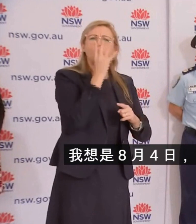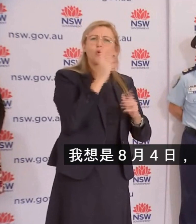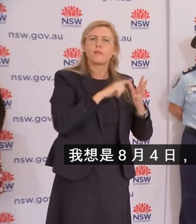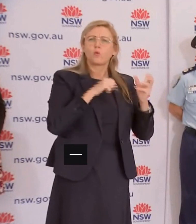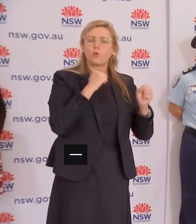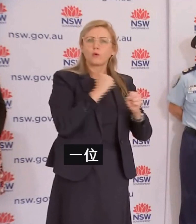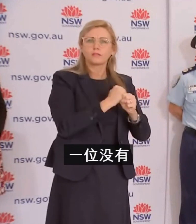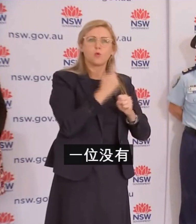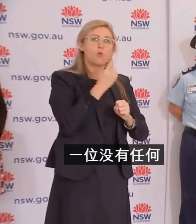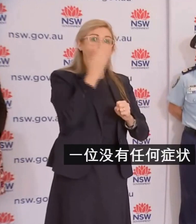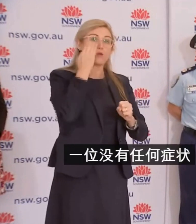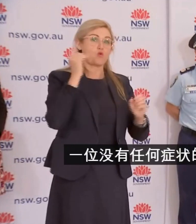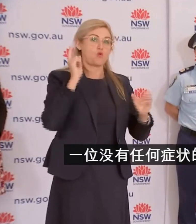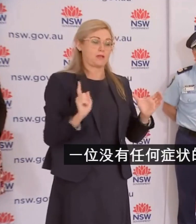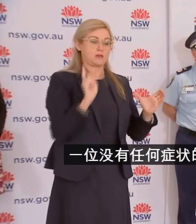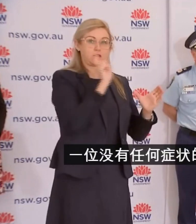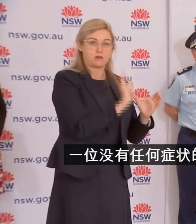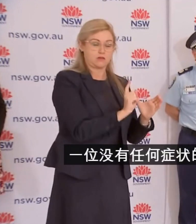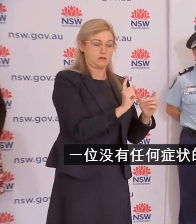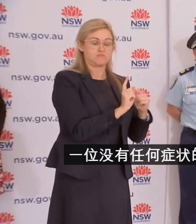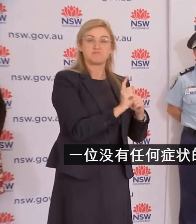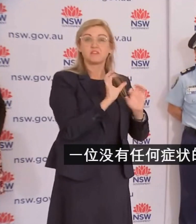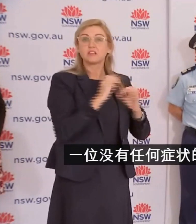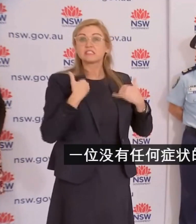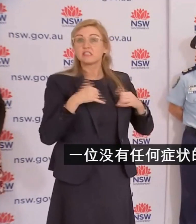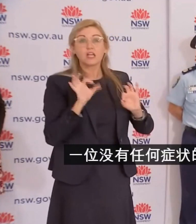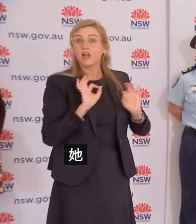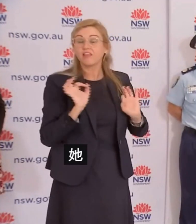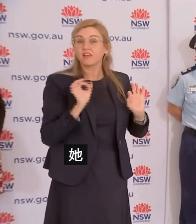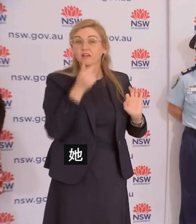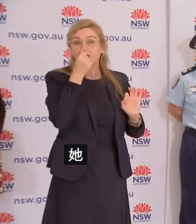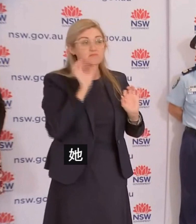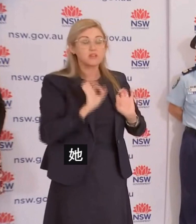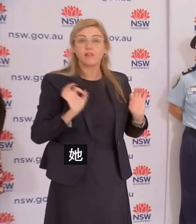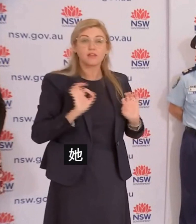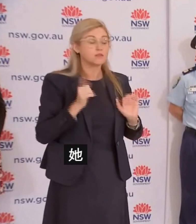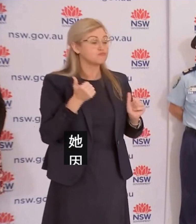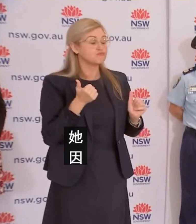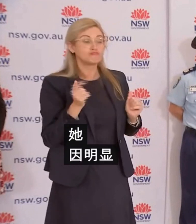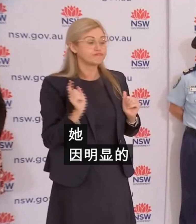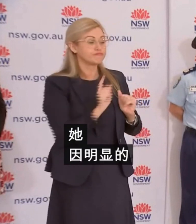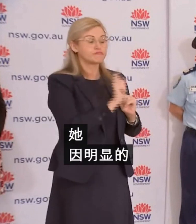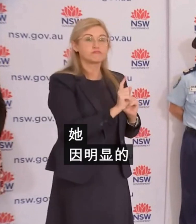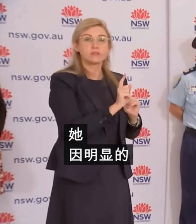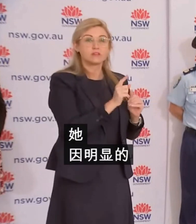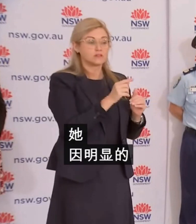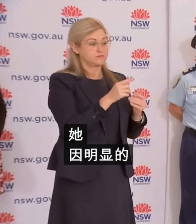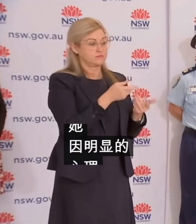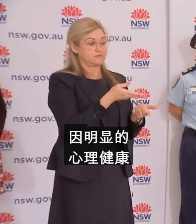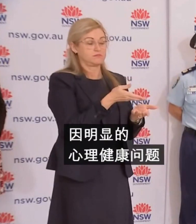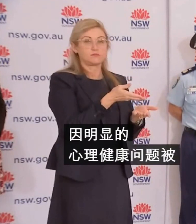lady came into the hospital who had no symptoms, and she was admitted with